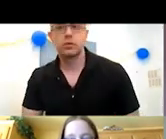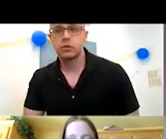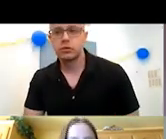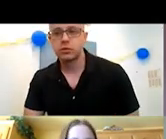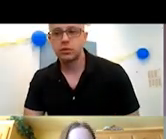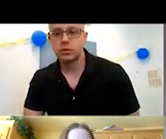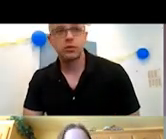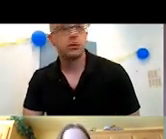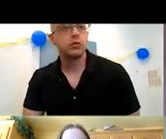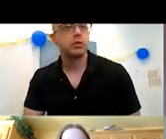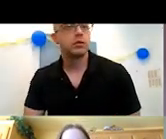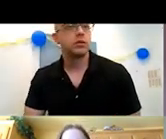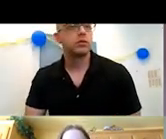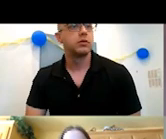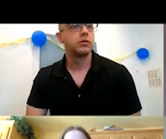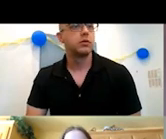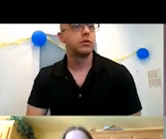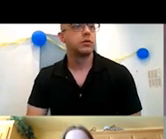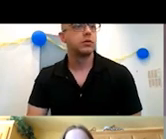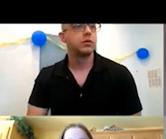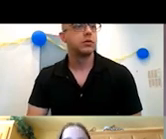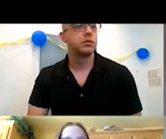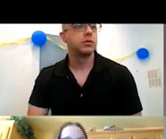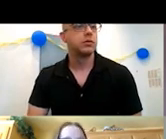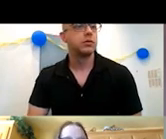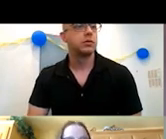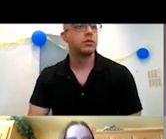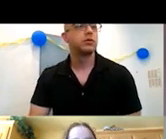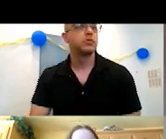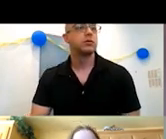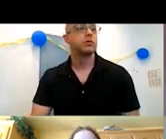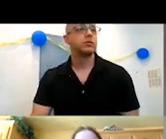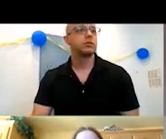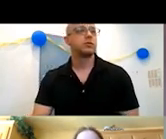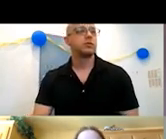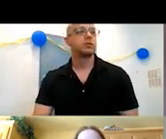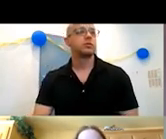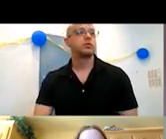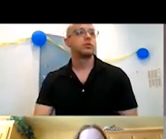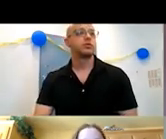some people had some technical issues. Will you send new Zoom link?